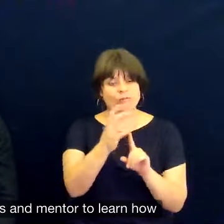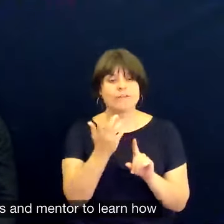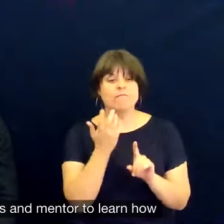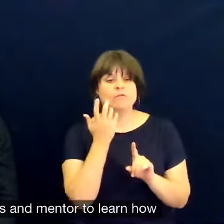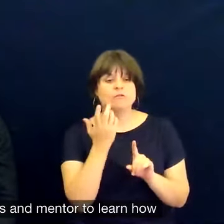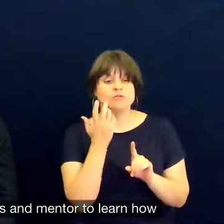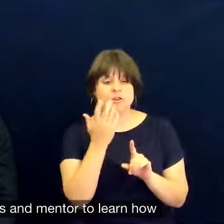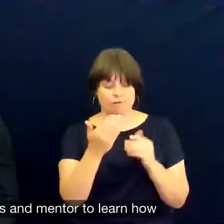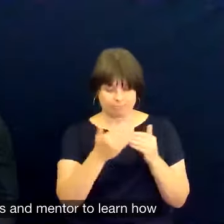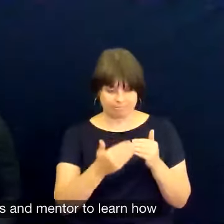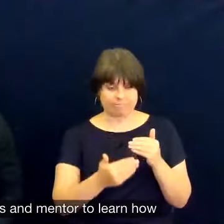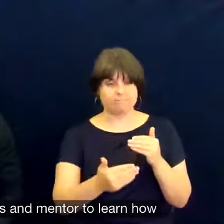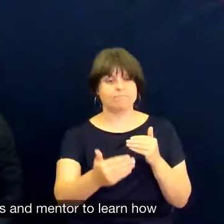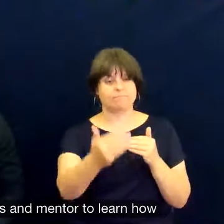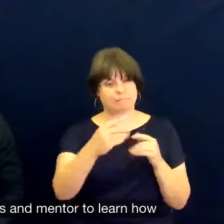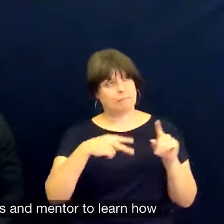mentoring.